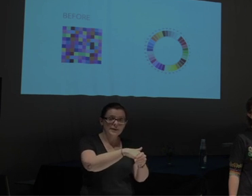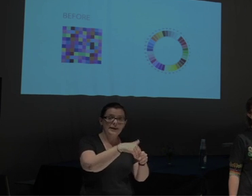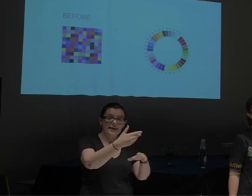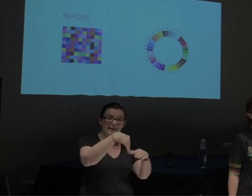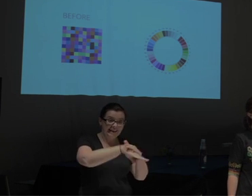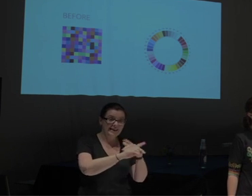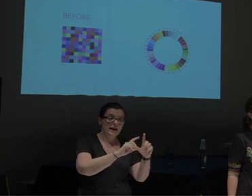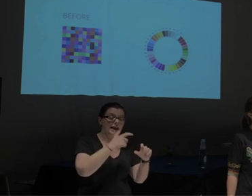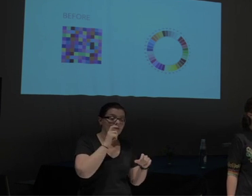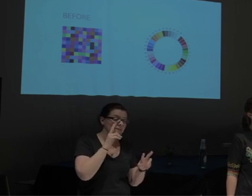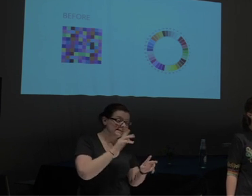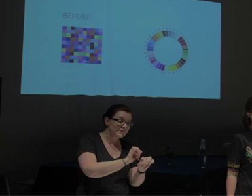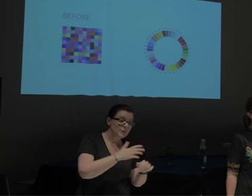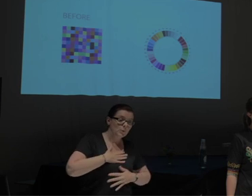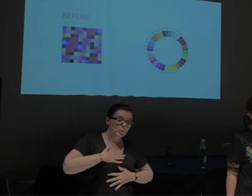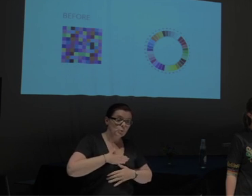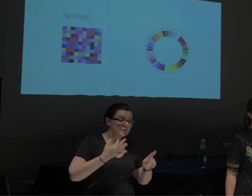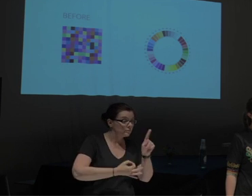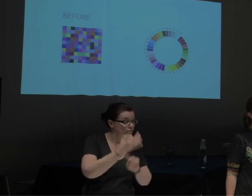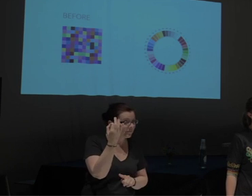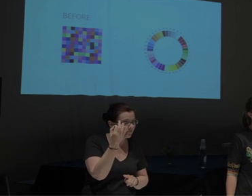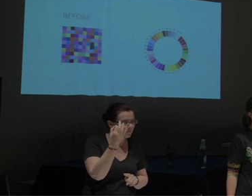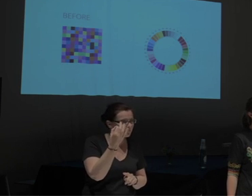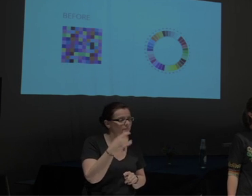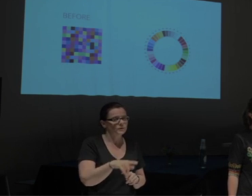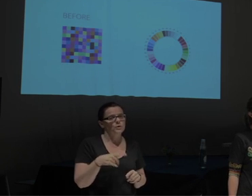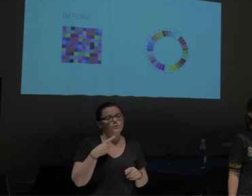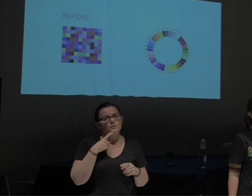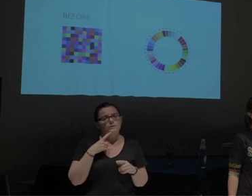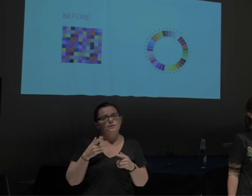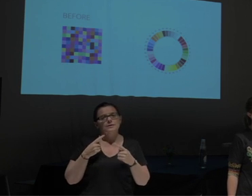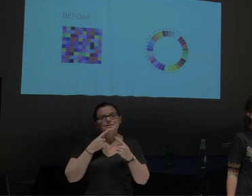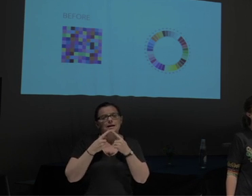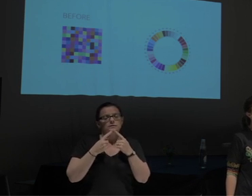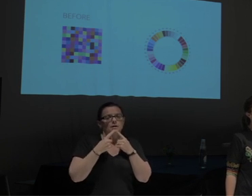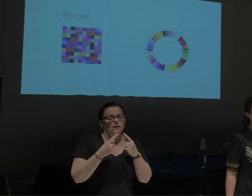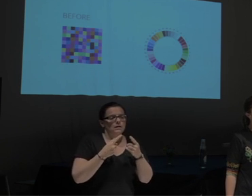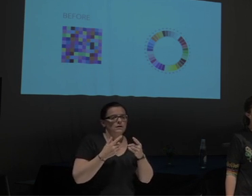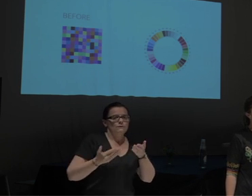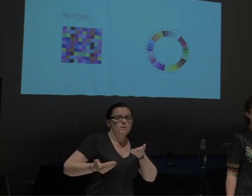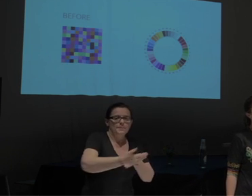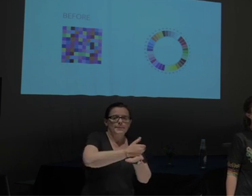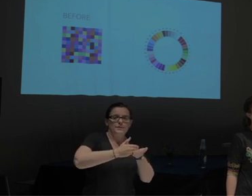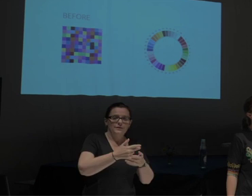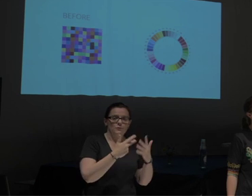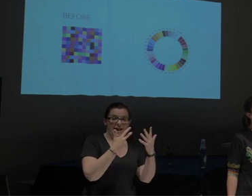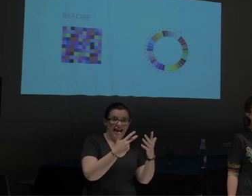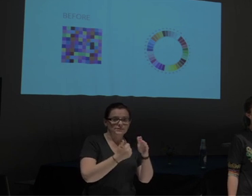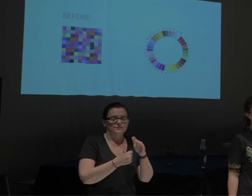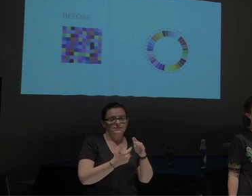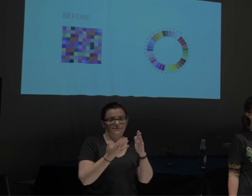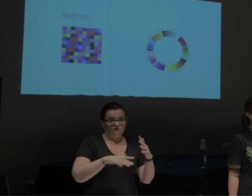mood was improved. So I took the data from, I collected data from eight of the 10 cafes, so a total